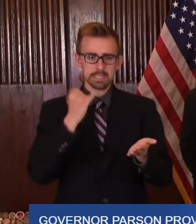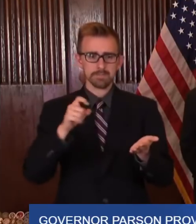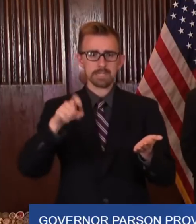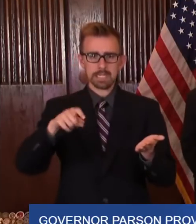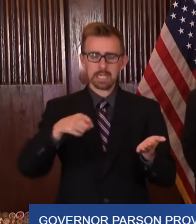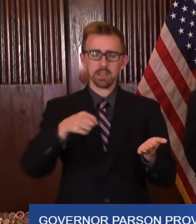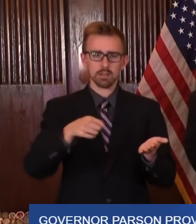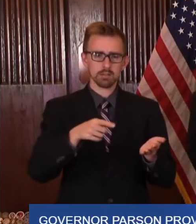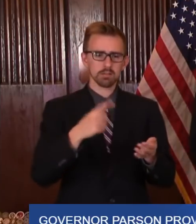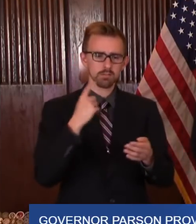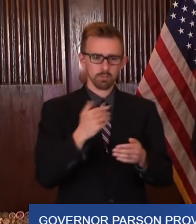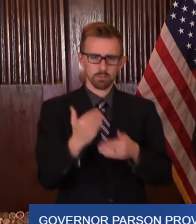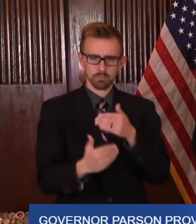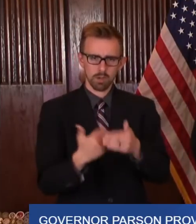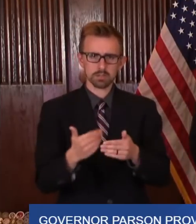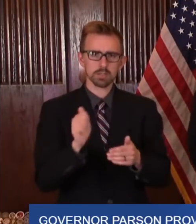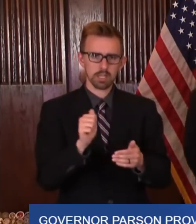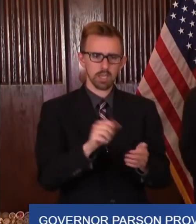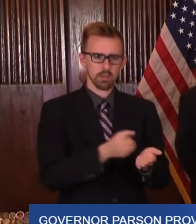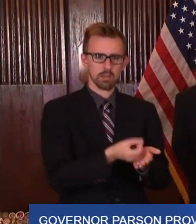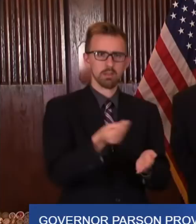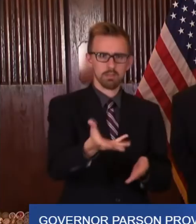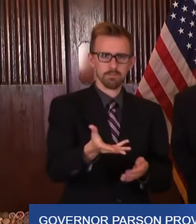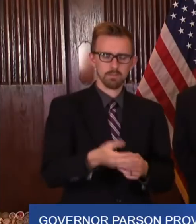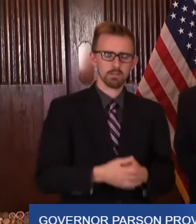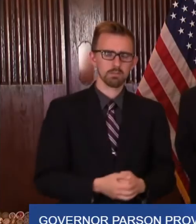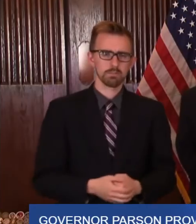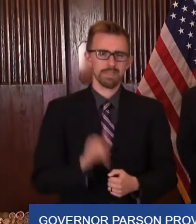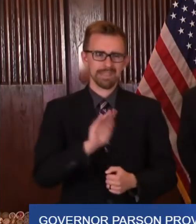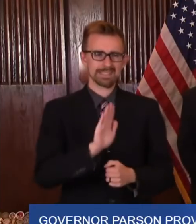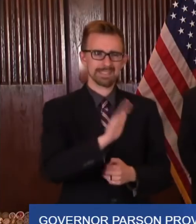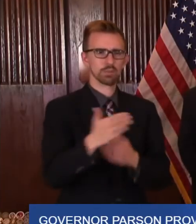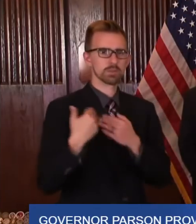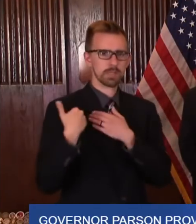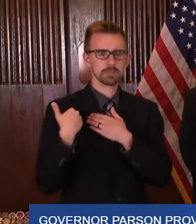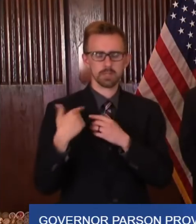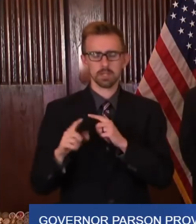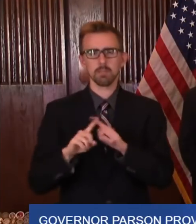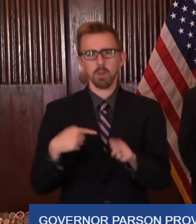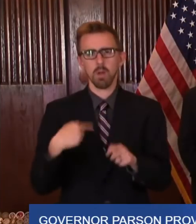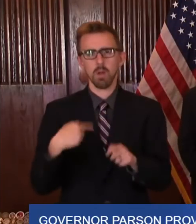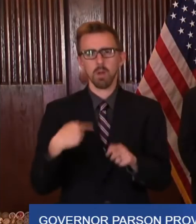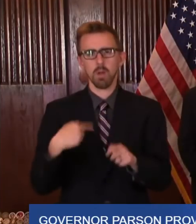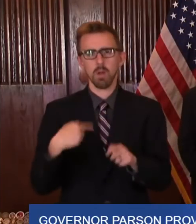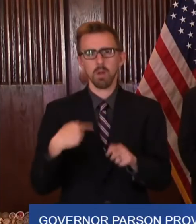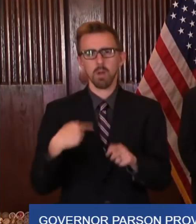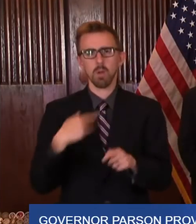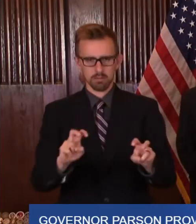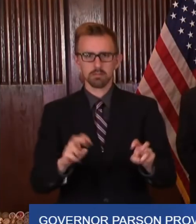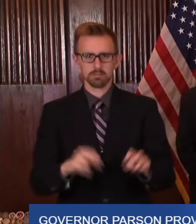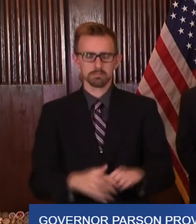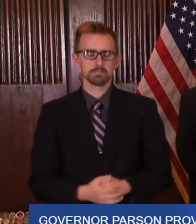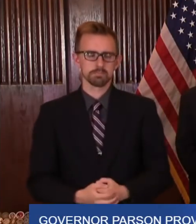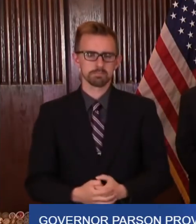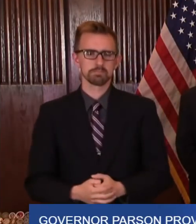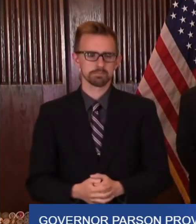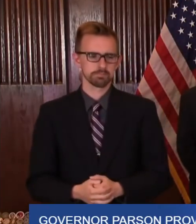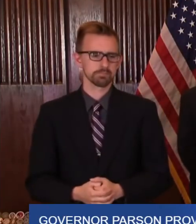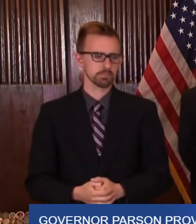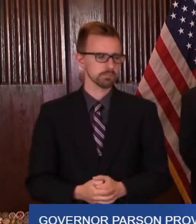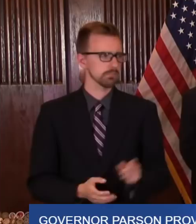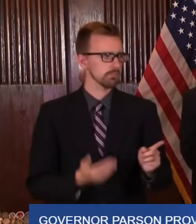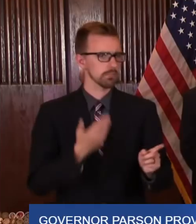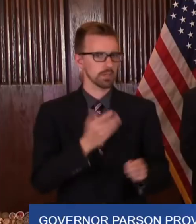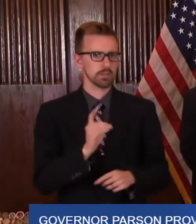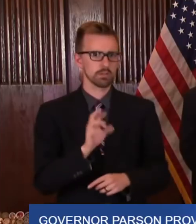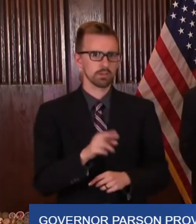need to do that. That's part of their responsibility. But we will continue to assess that, as I know they will too. All right, thank